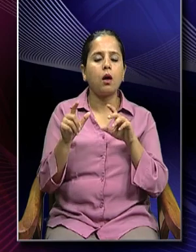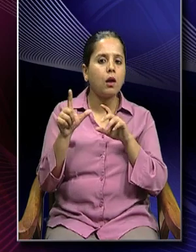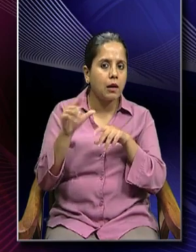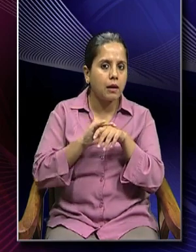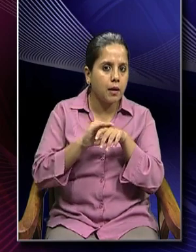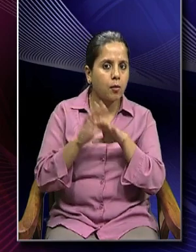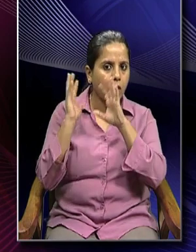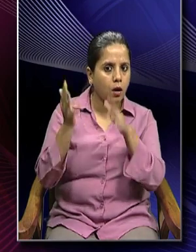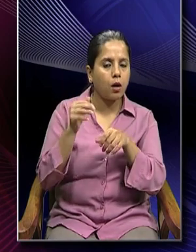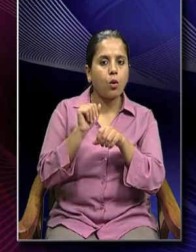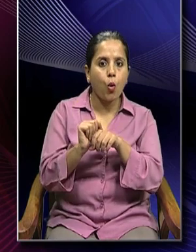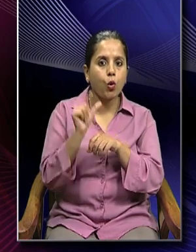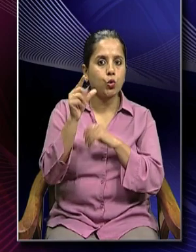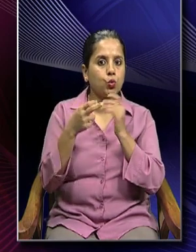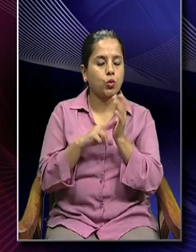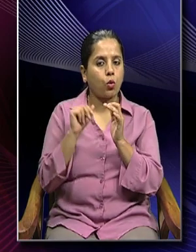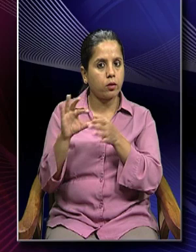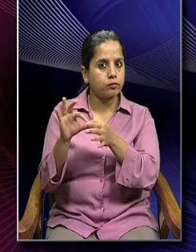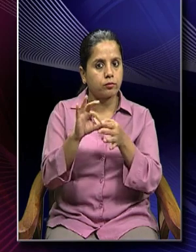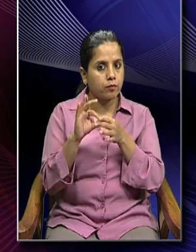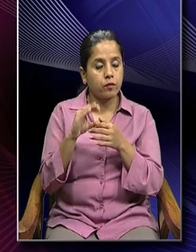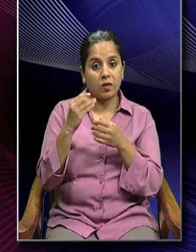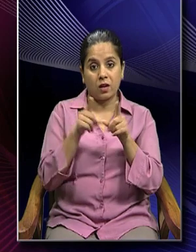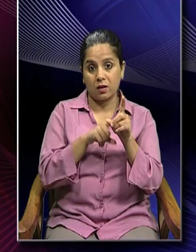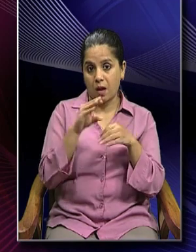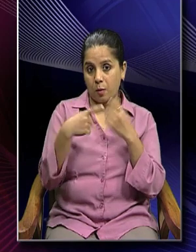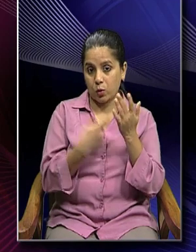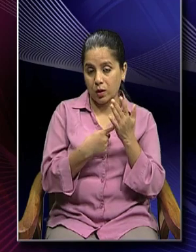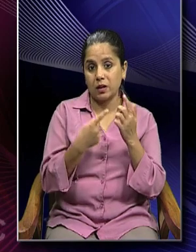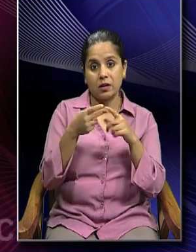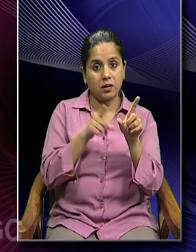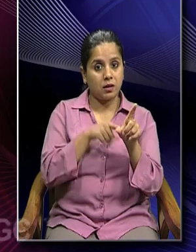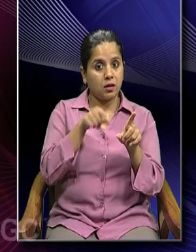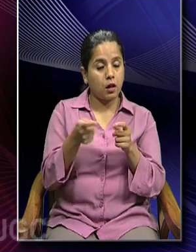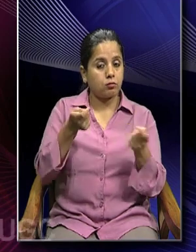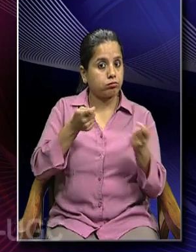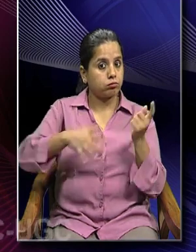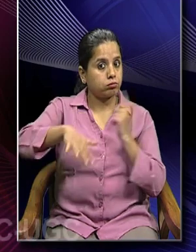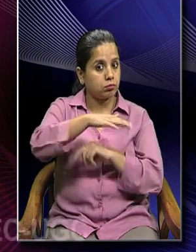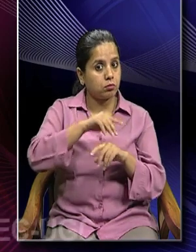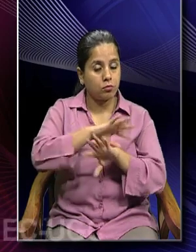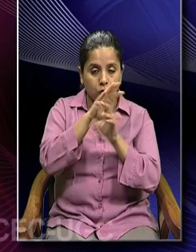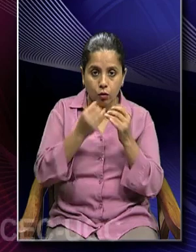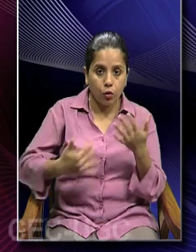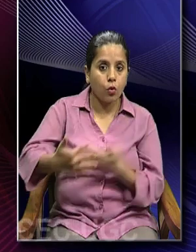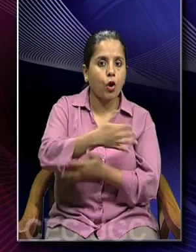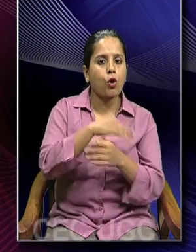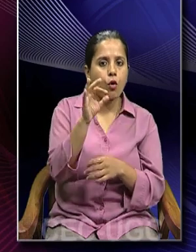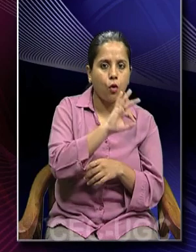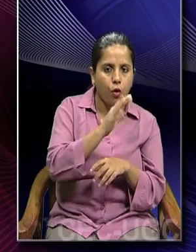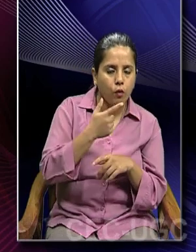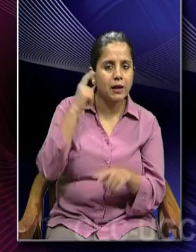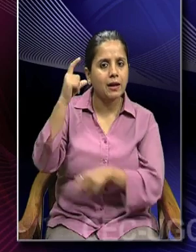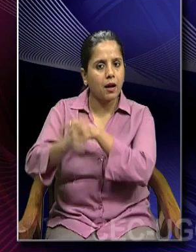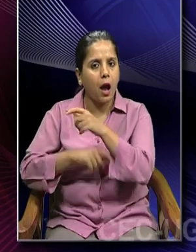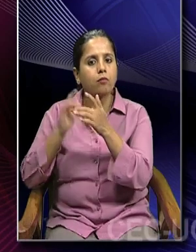the labors which are unionized. In cybernity, the dominant form of collective experience was office and corporate